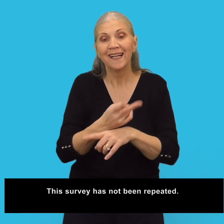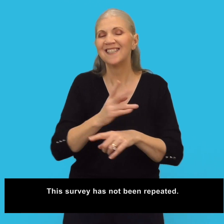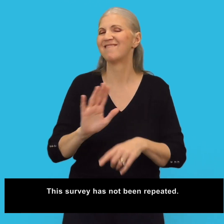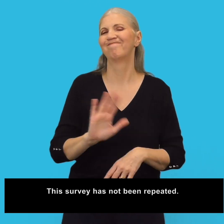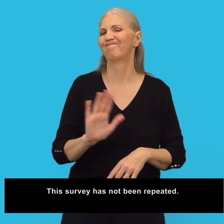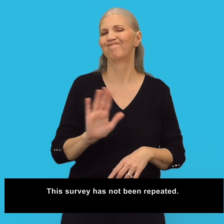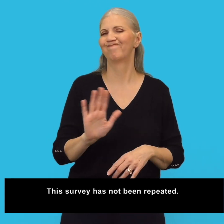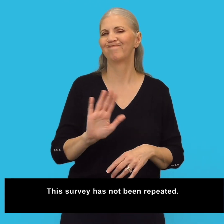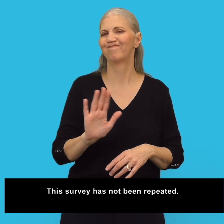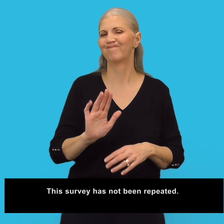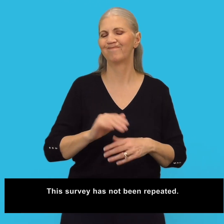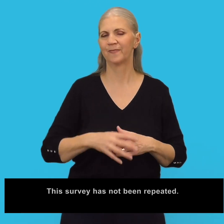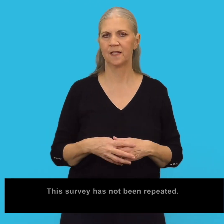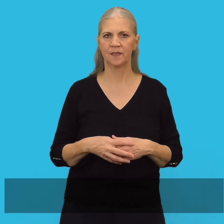This survey has not been repeated.